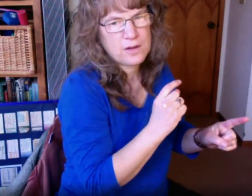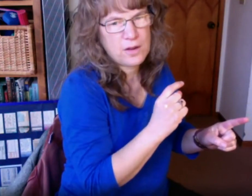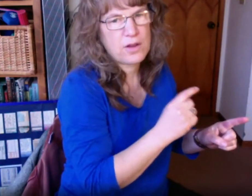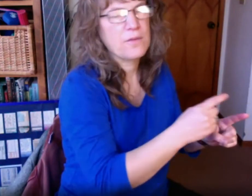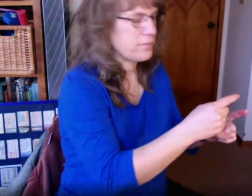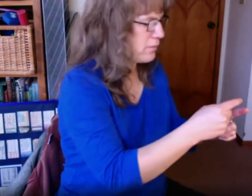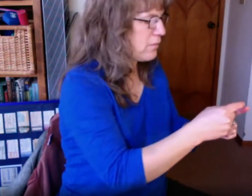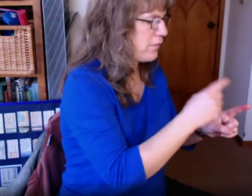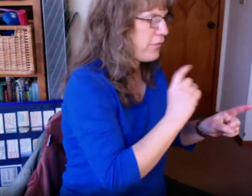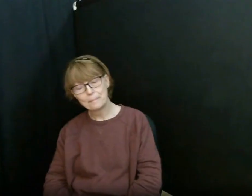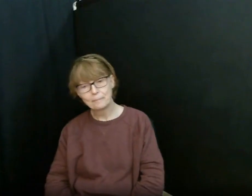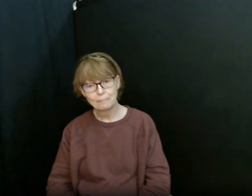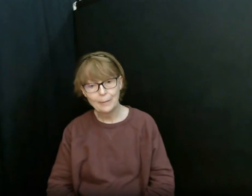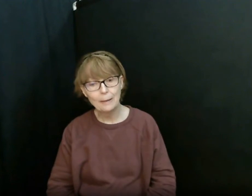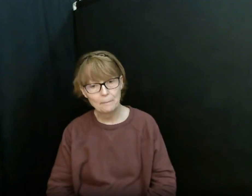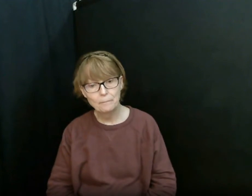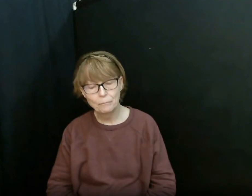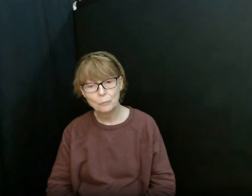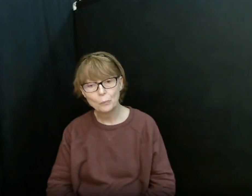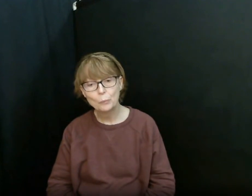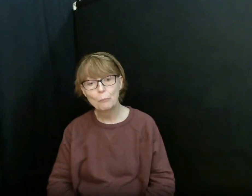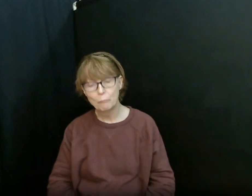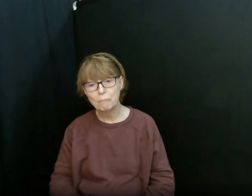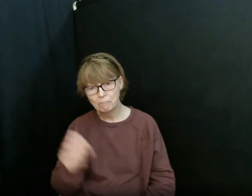Okay. Yep. Yeah. Okay.